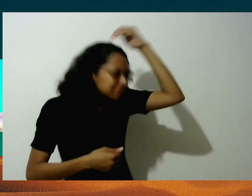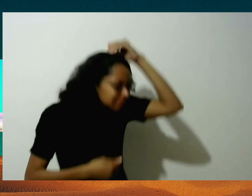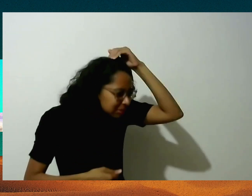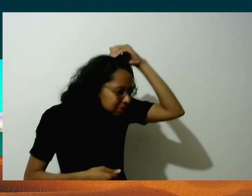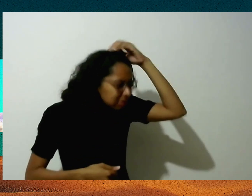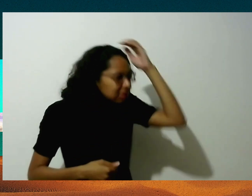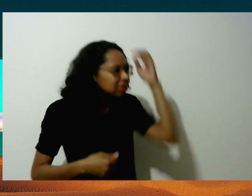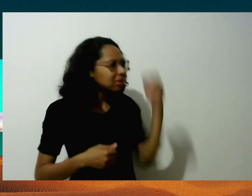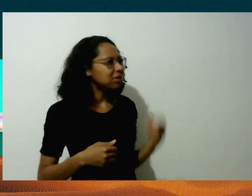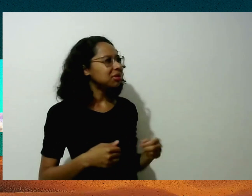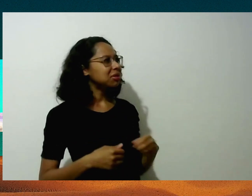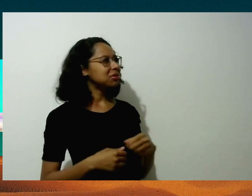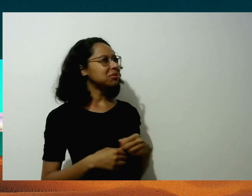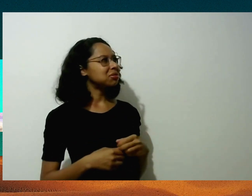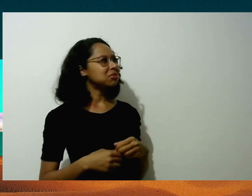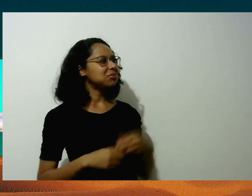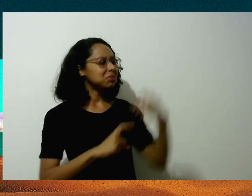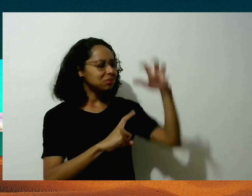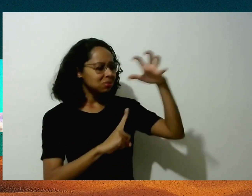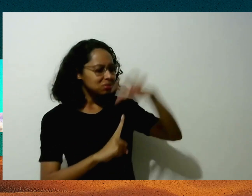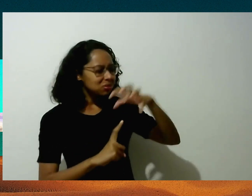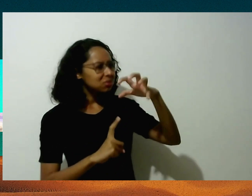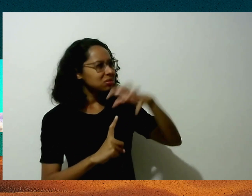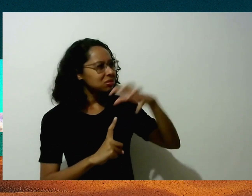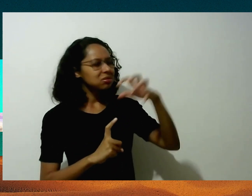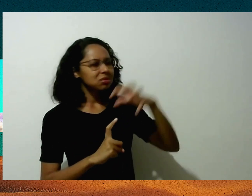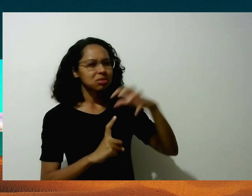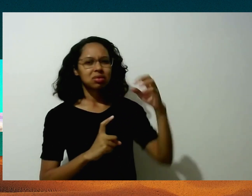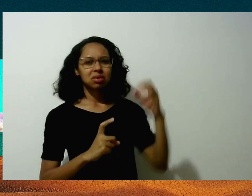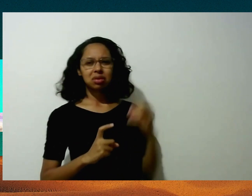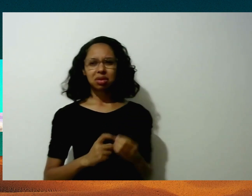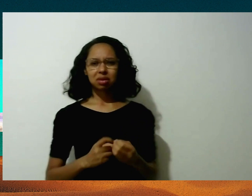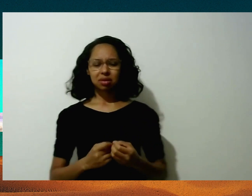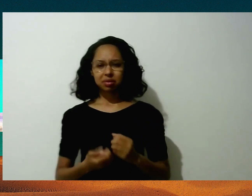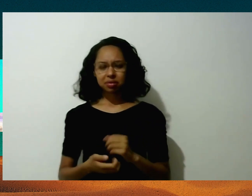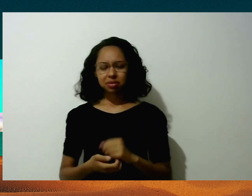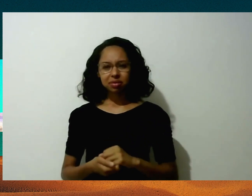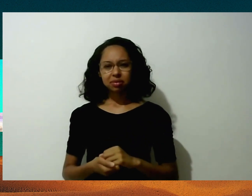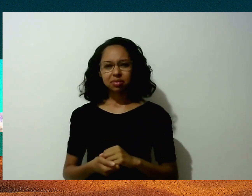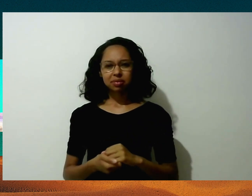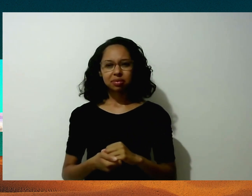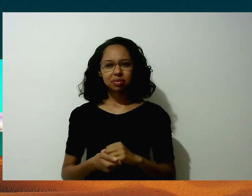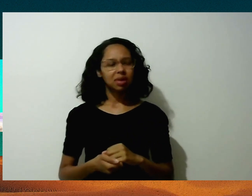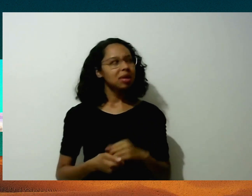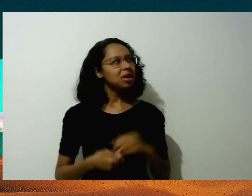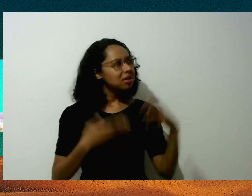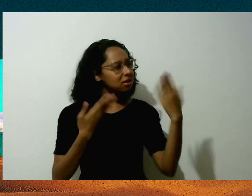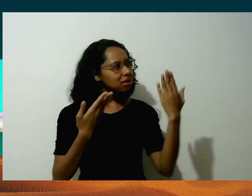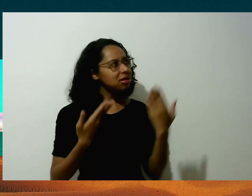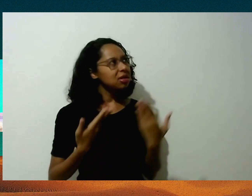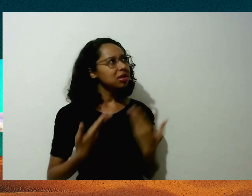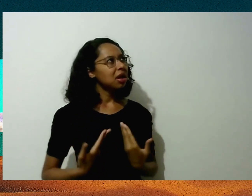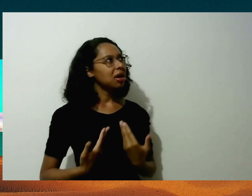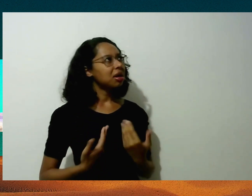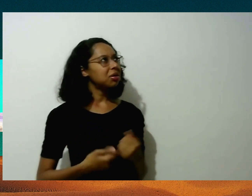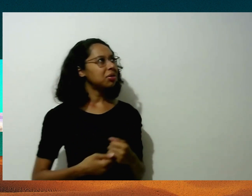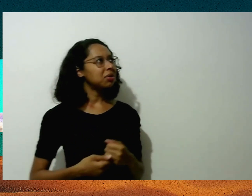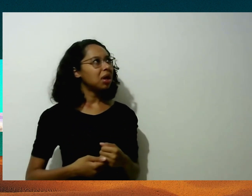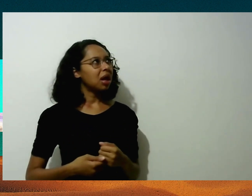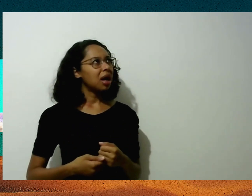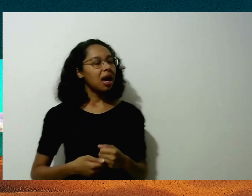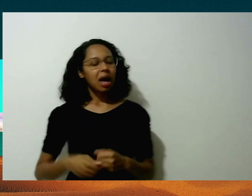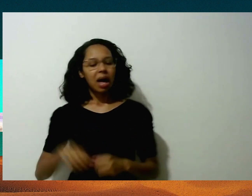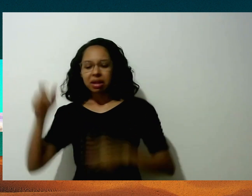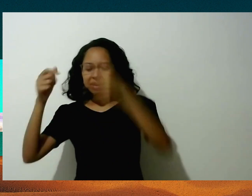should oppress, E that you should despise the work of your hands, E favoreças o conselho dos perversos? and smile